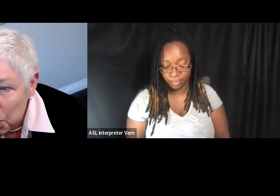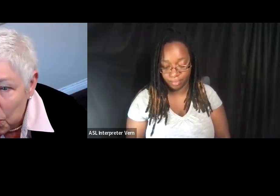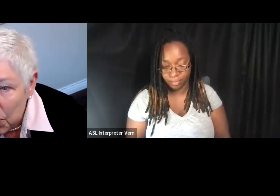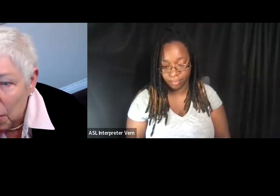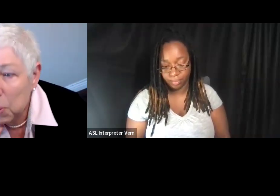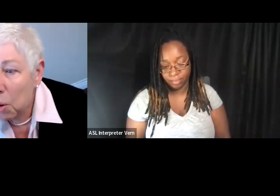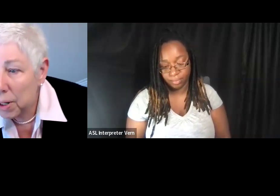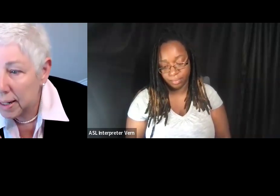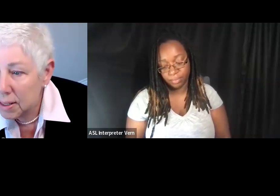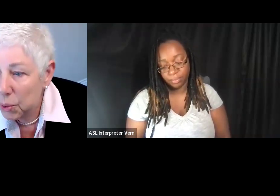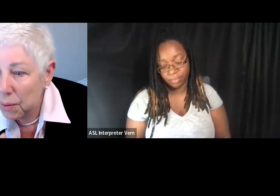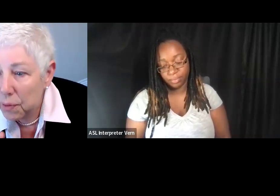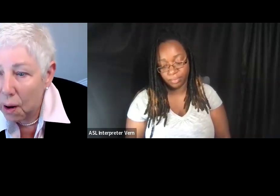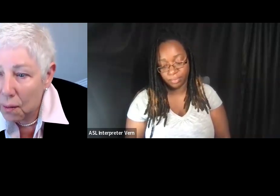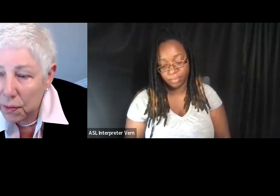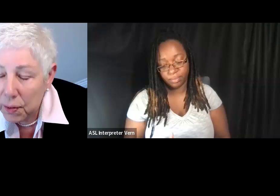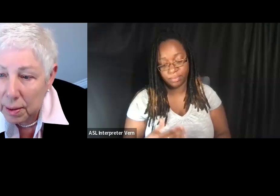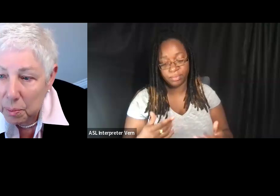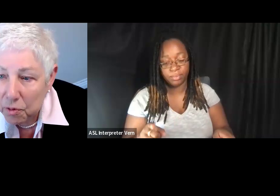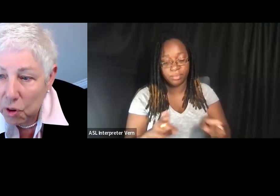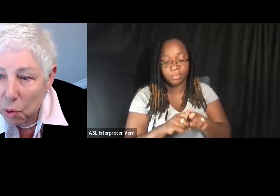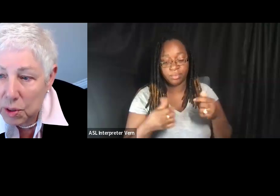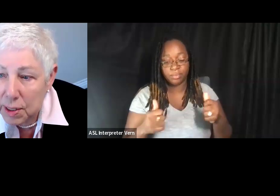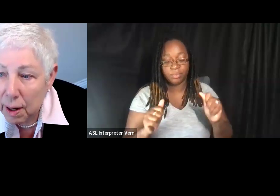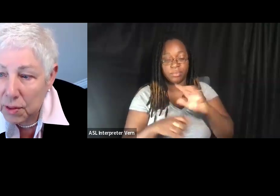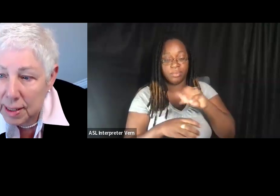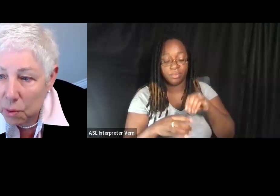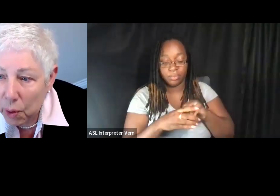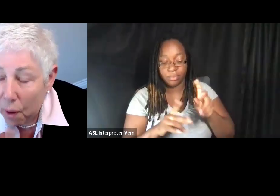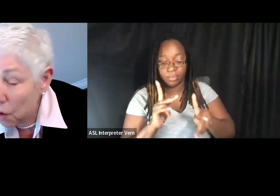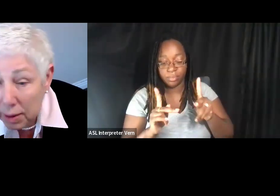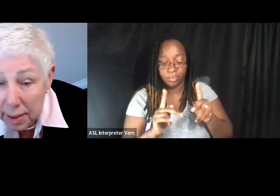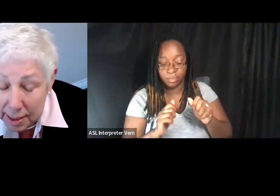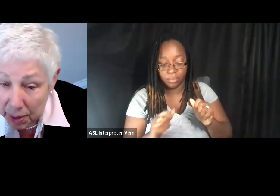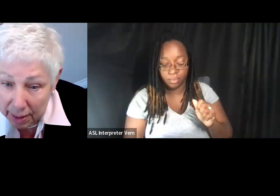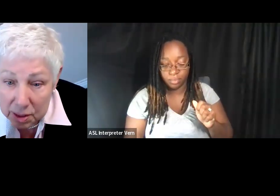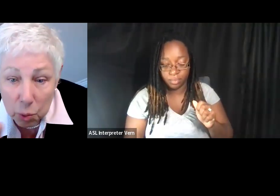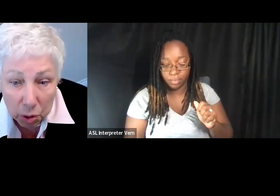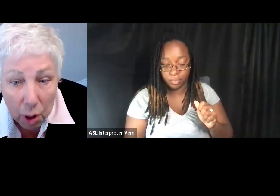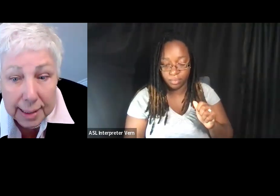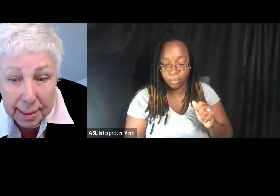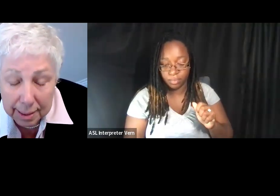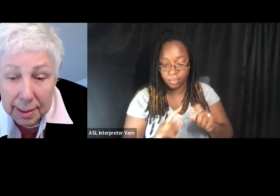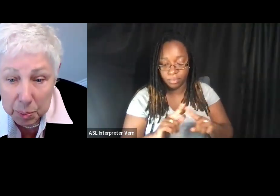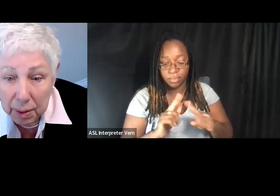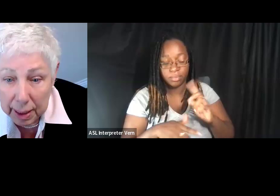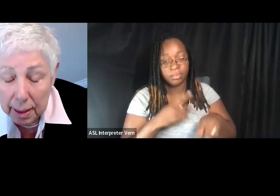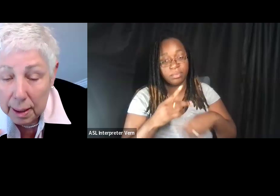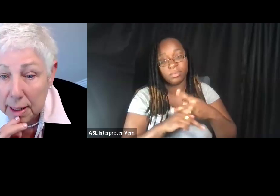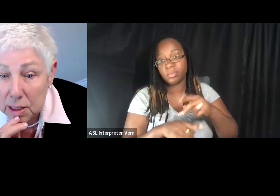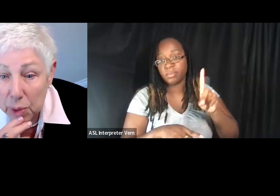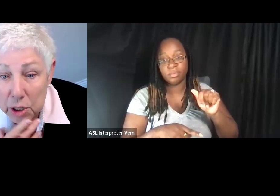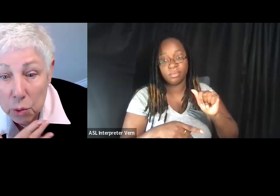Another component is to involve folks of all disabilities. So we're cross